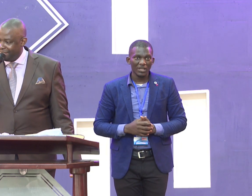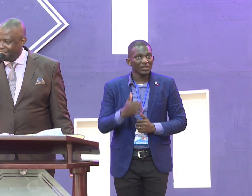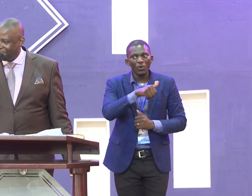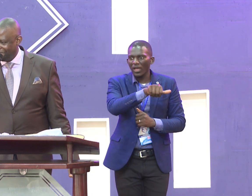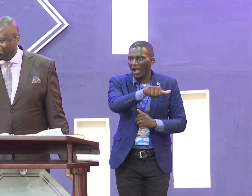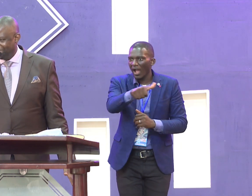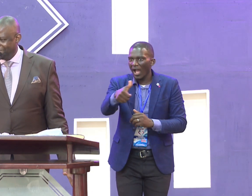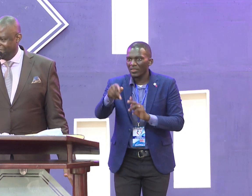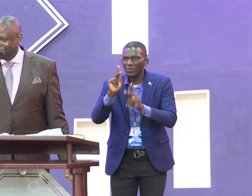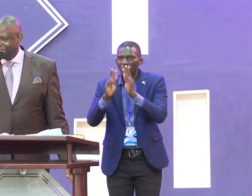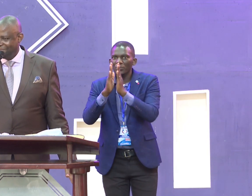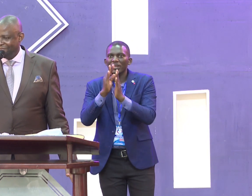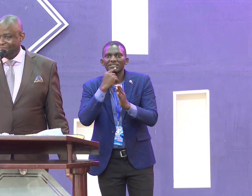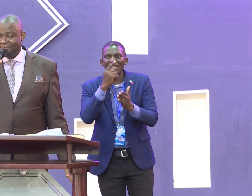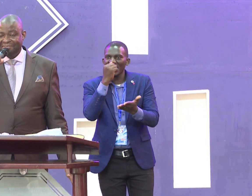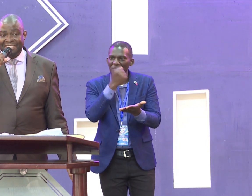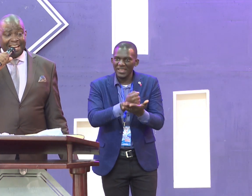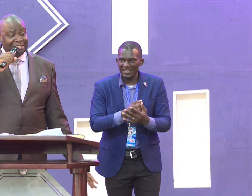yourself. And all the